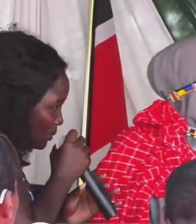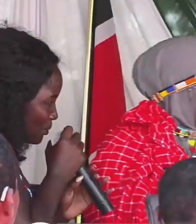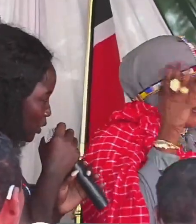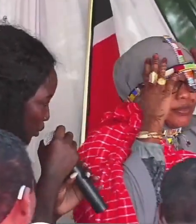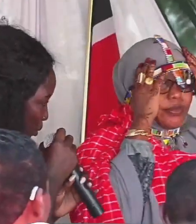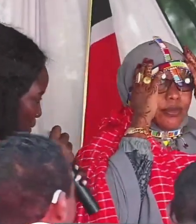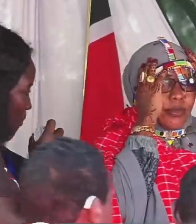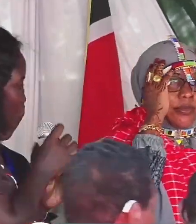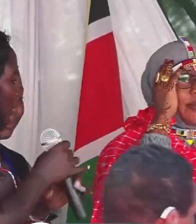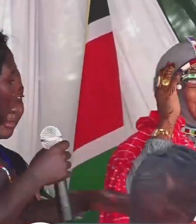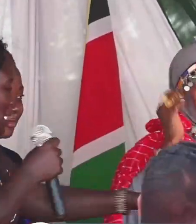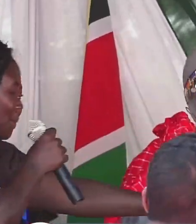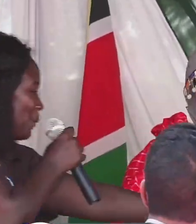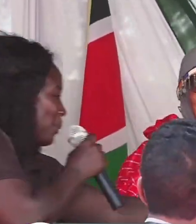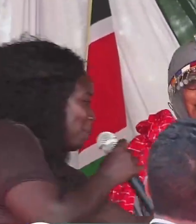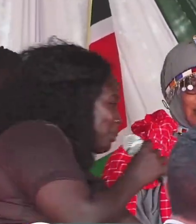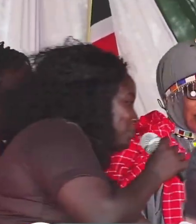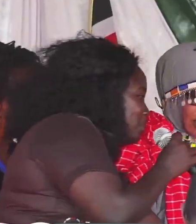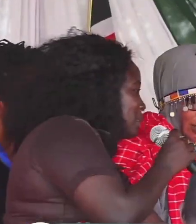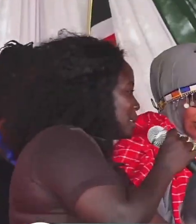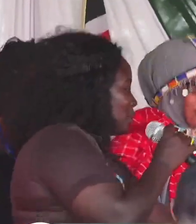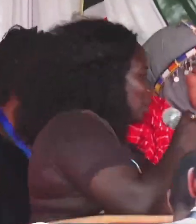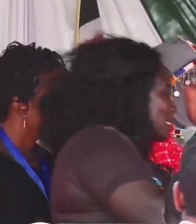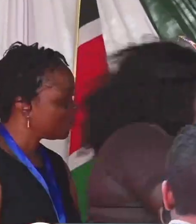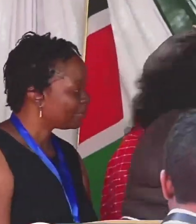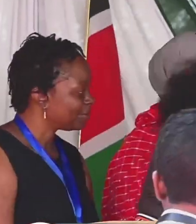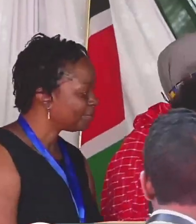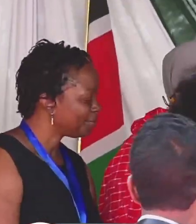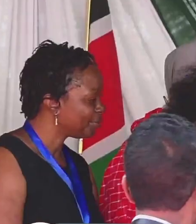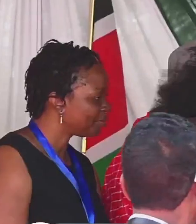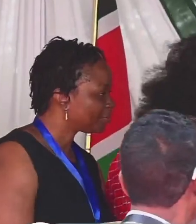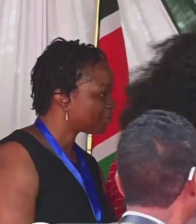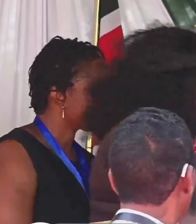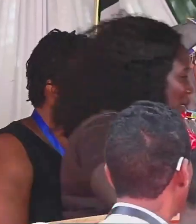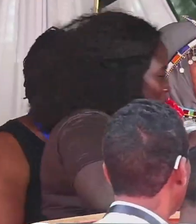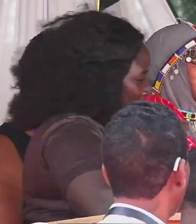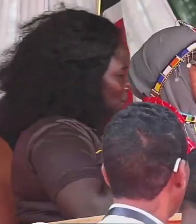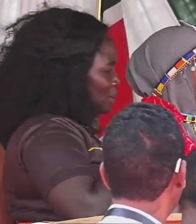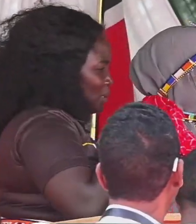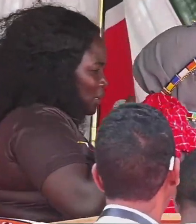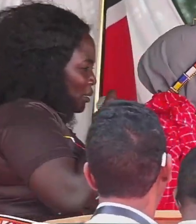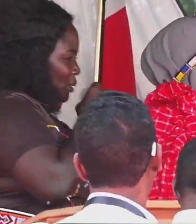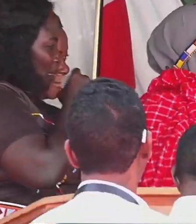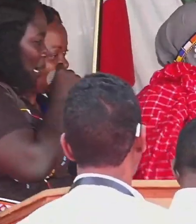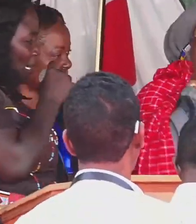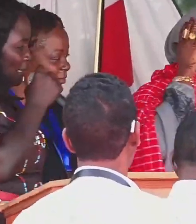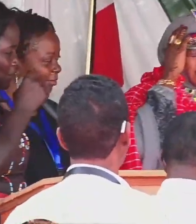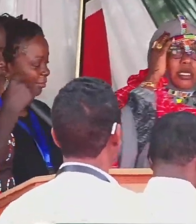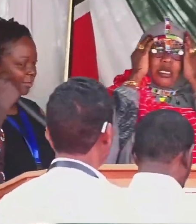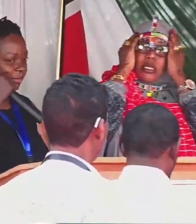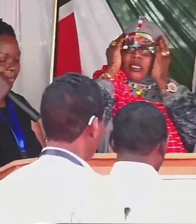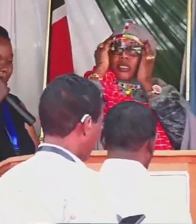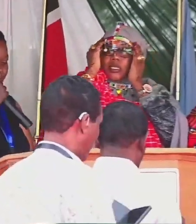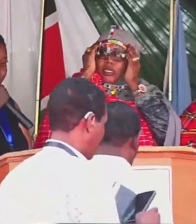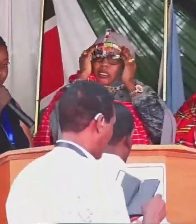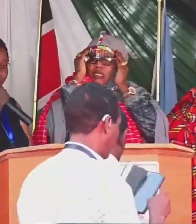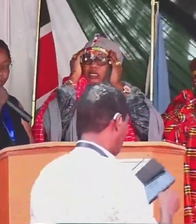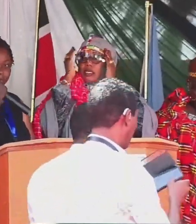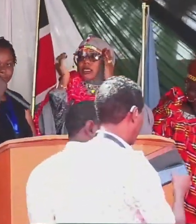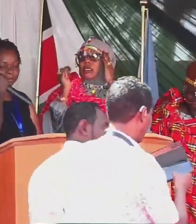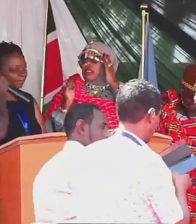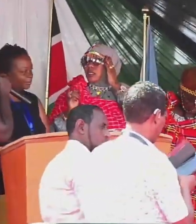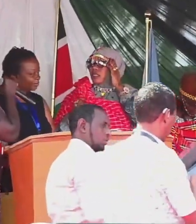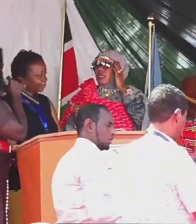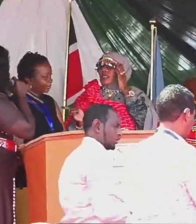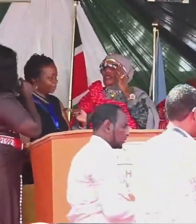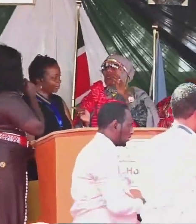Asante na kushukuru. Simame hapo mama. Simame mpige picha. Hai, photo session.